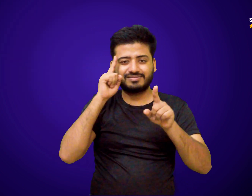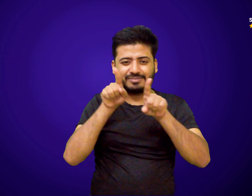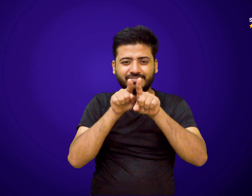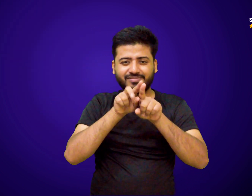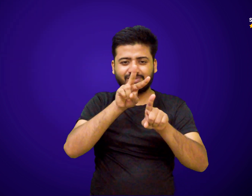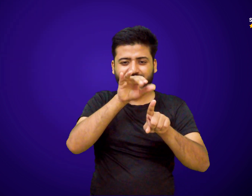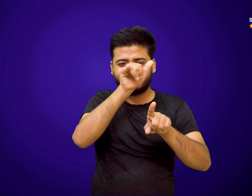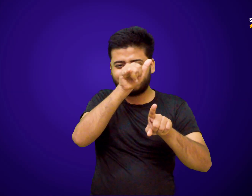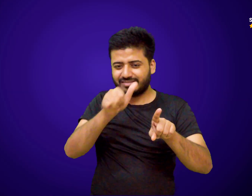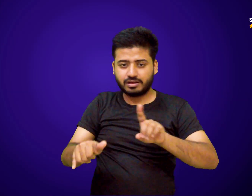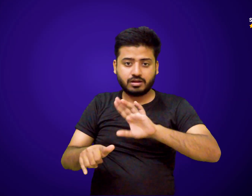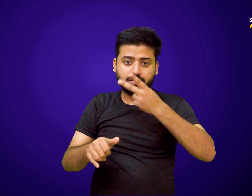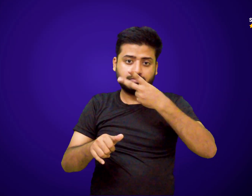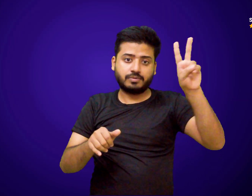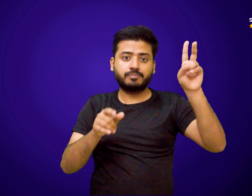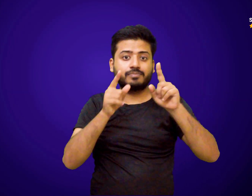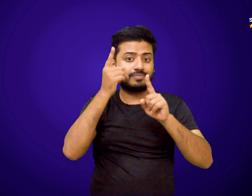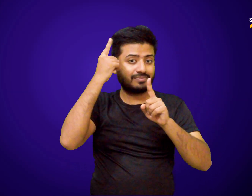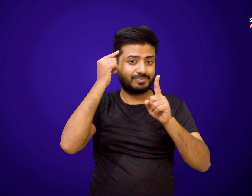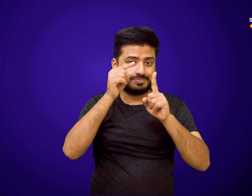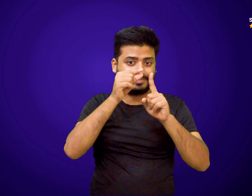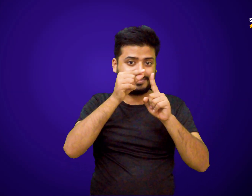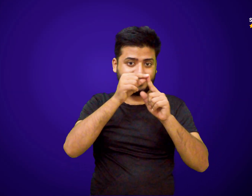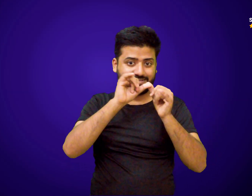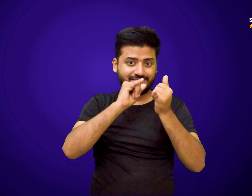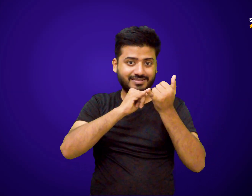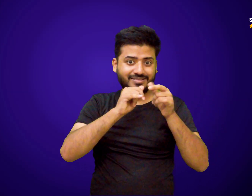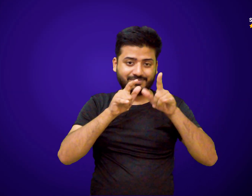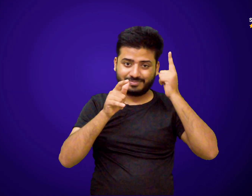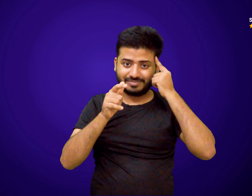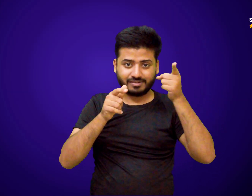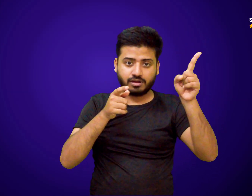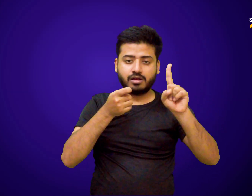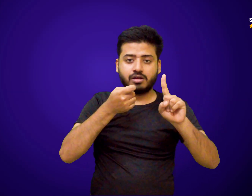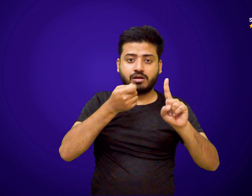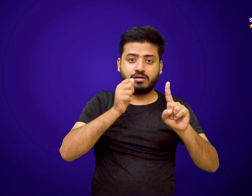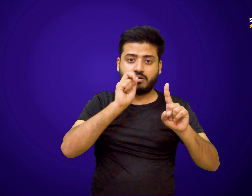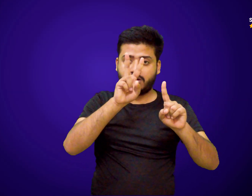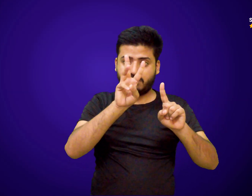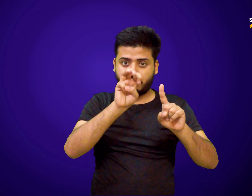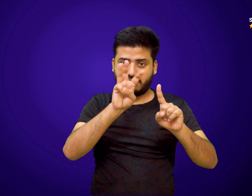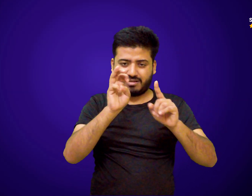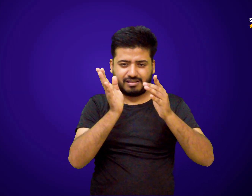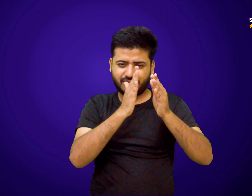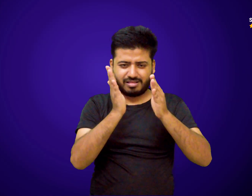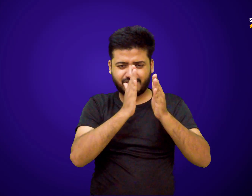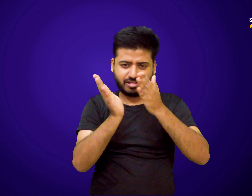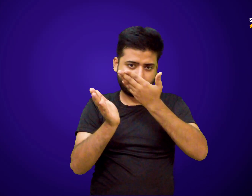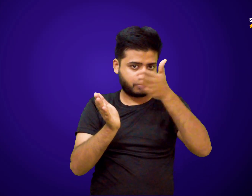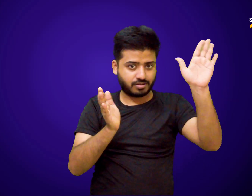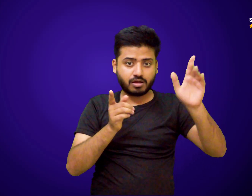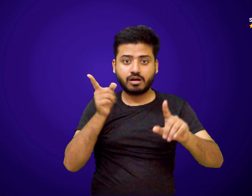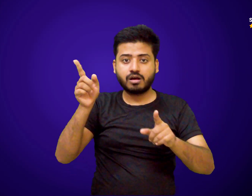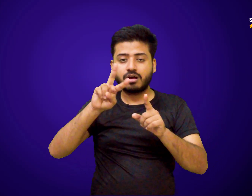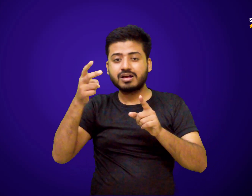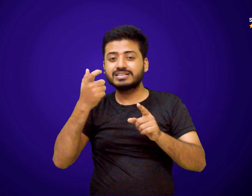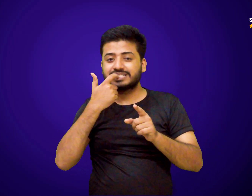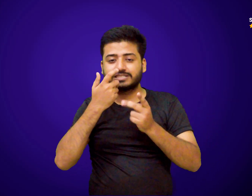of External Affairs, MIA, of India. A banking institution. Color the passport cover is white.